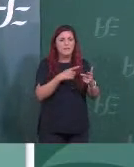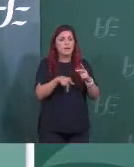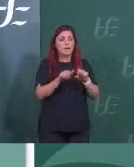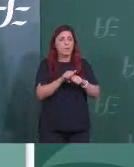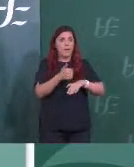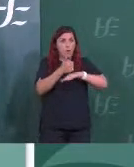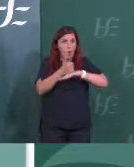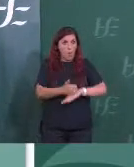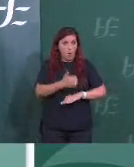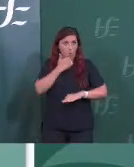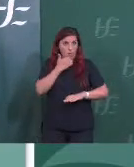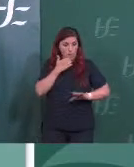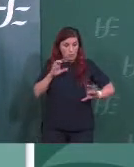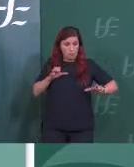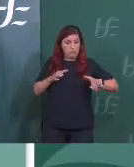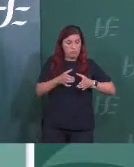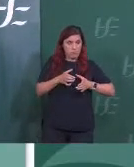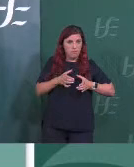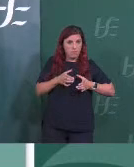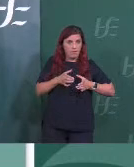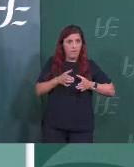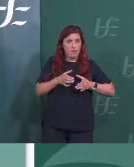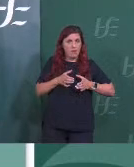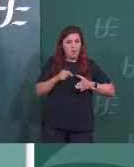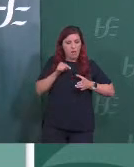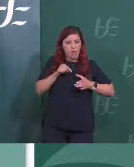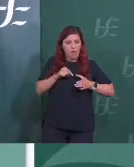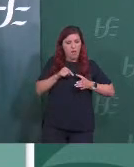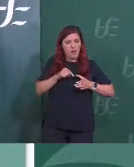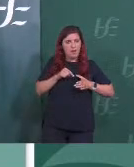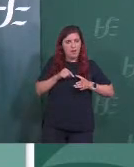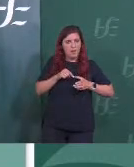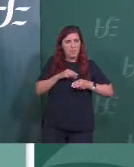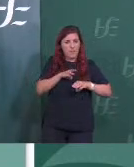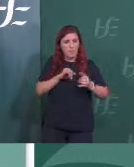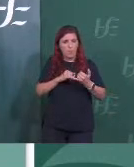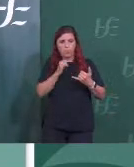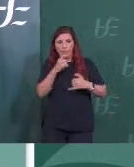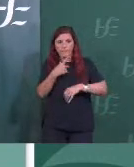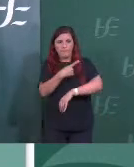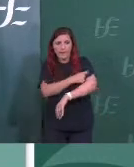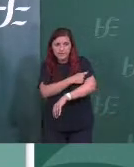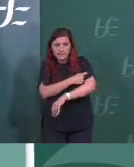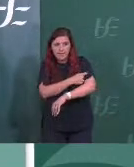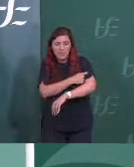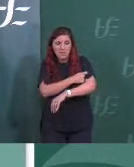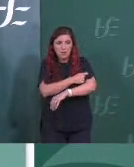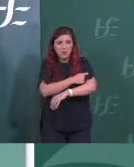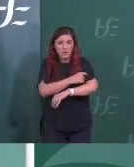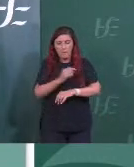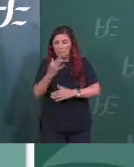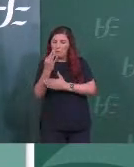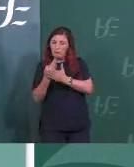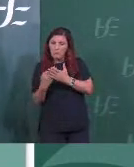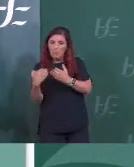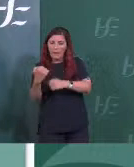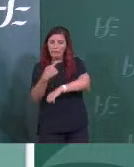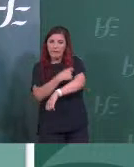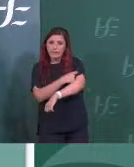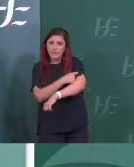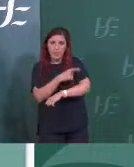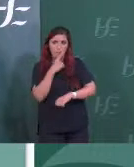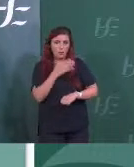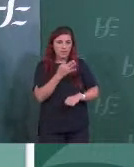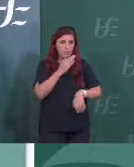numbers of cases, we see predominantly cases in unvaccinated individuals, much less so in vaccinated. With high number of cases, it will